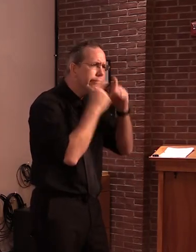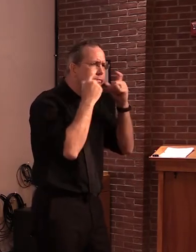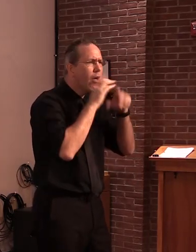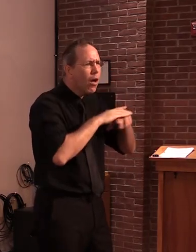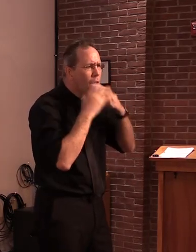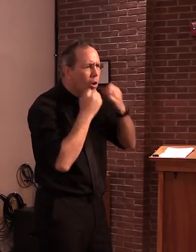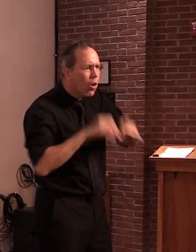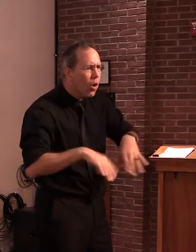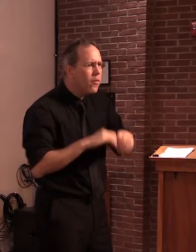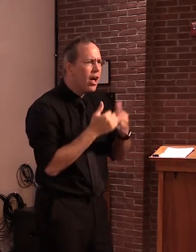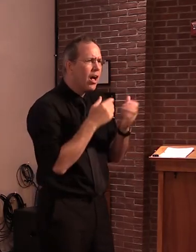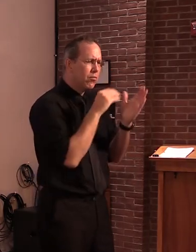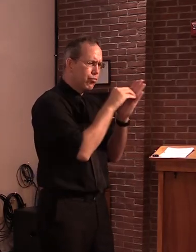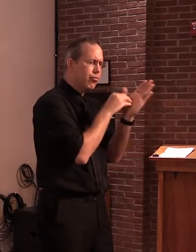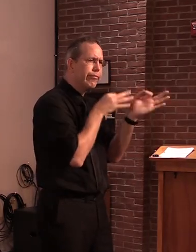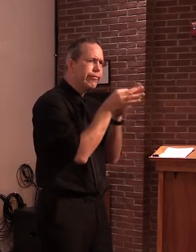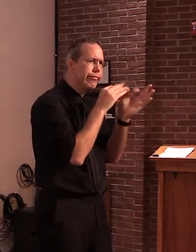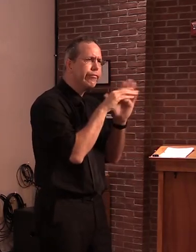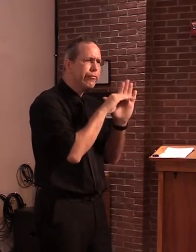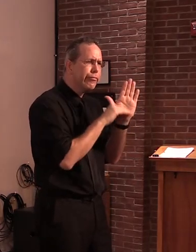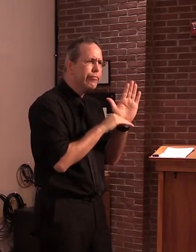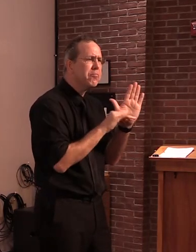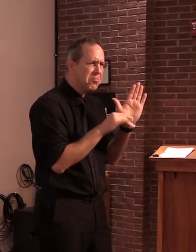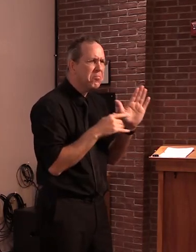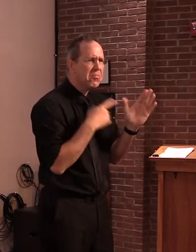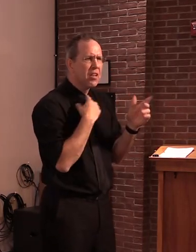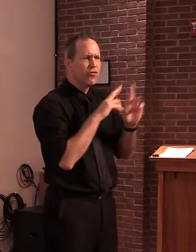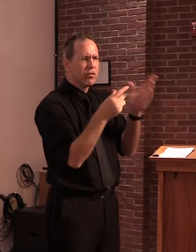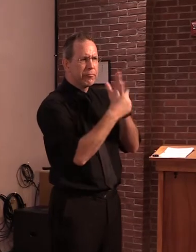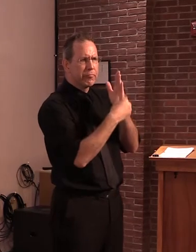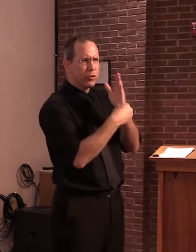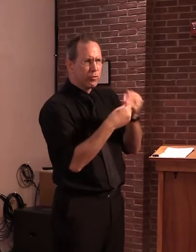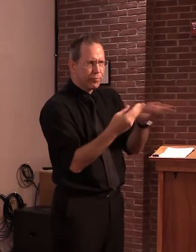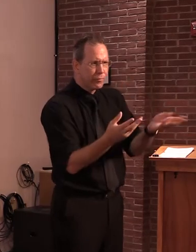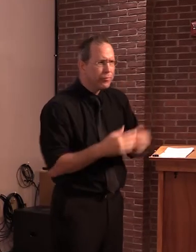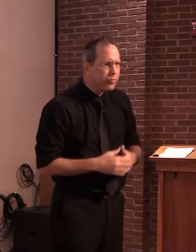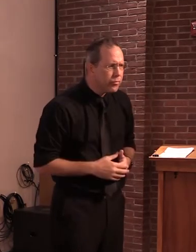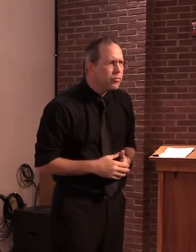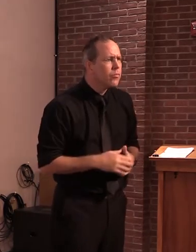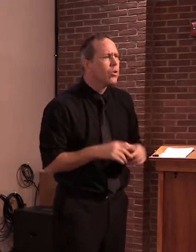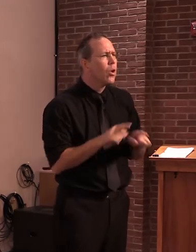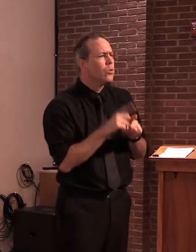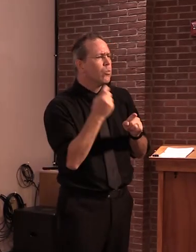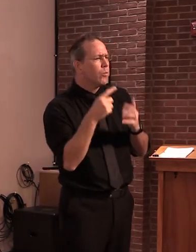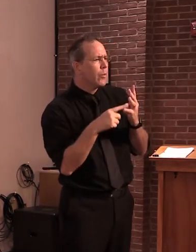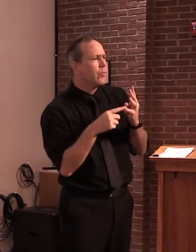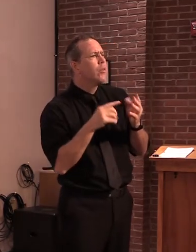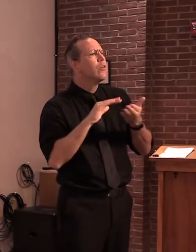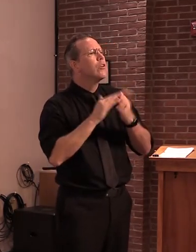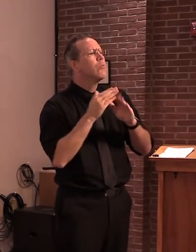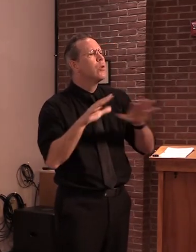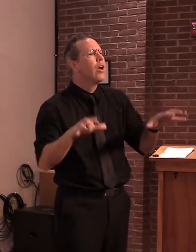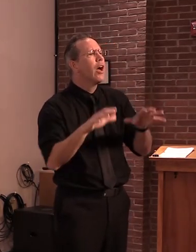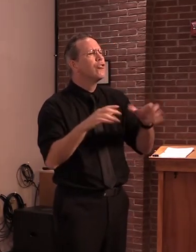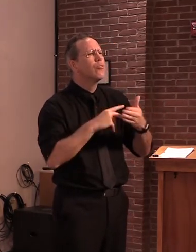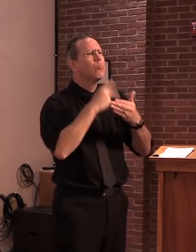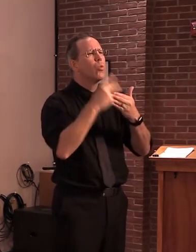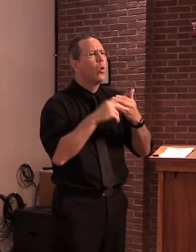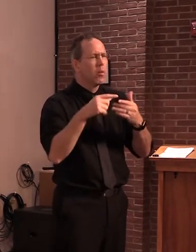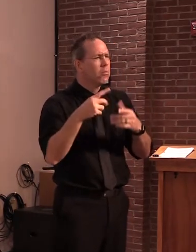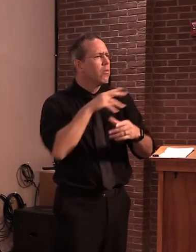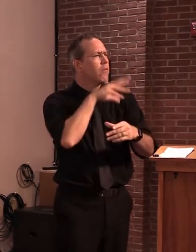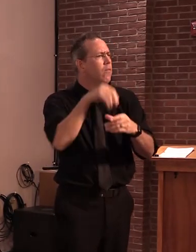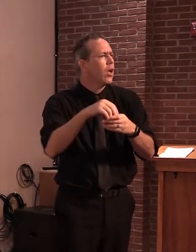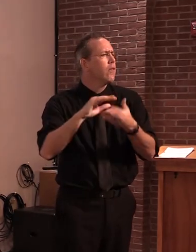mask. We're also going to be distributing masks to the community action programs around and the agencies around